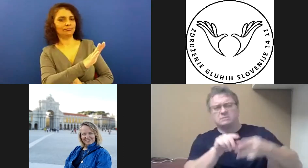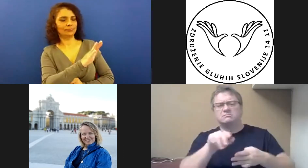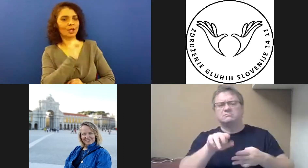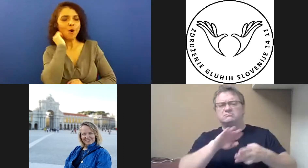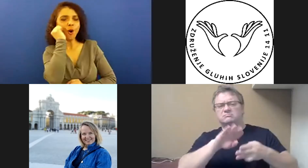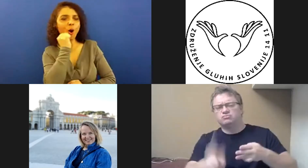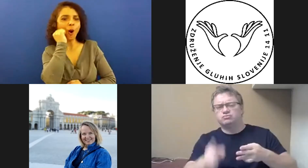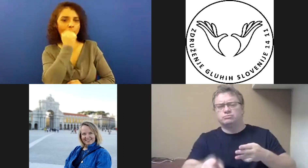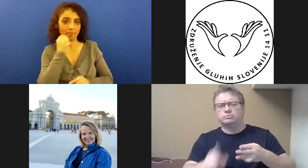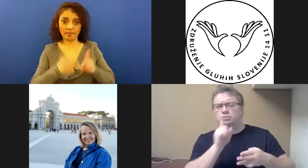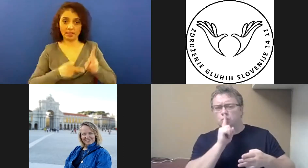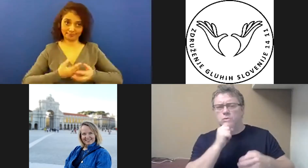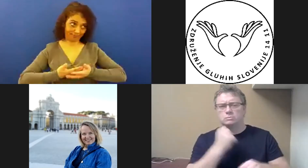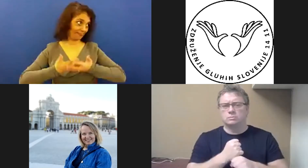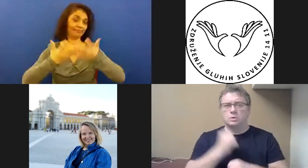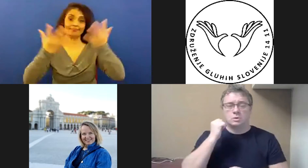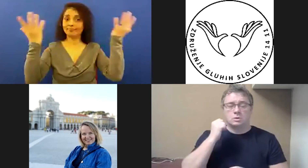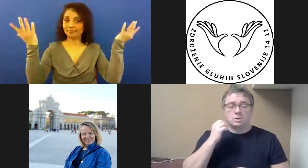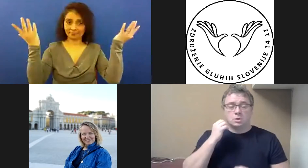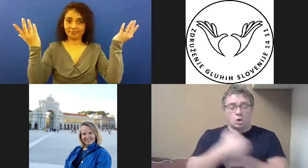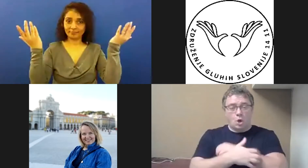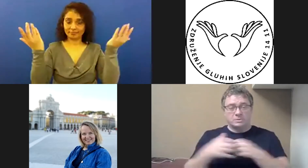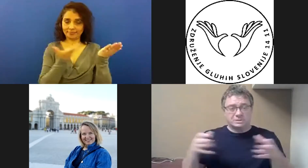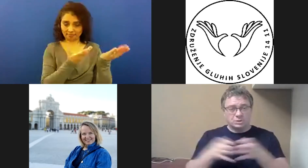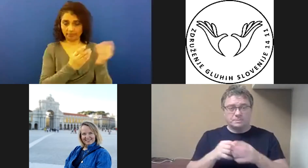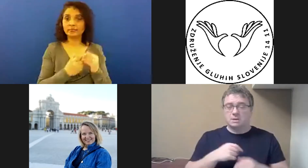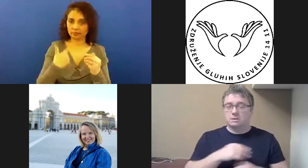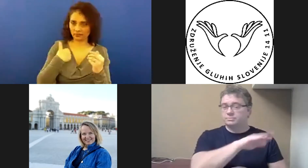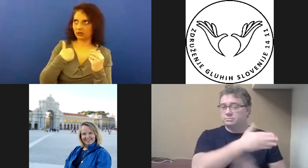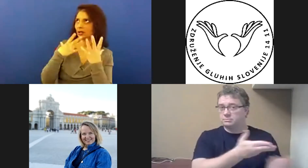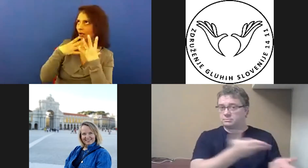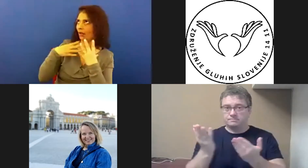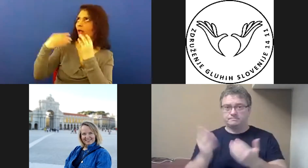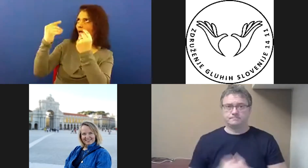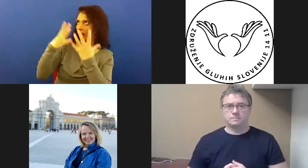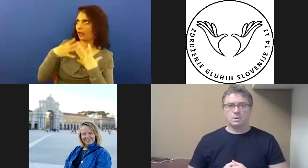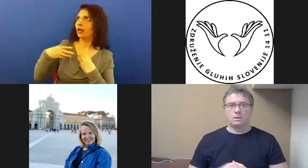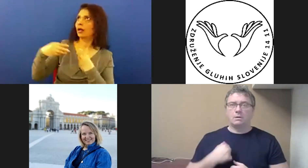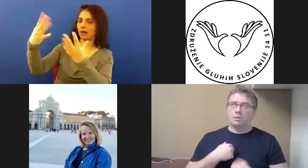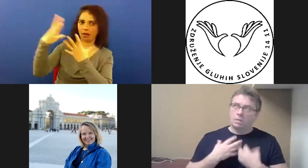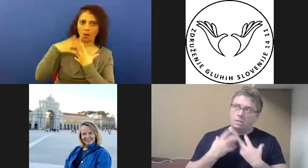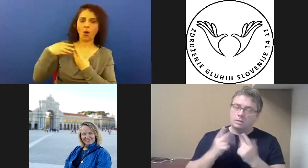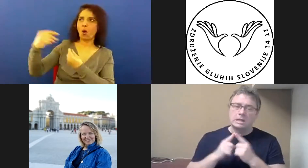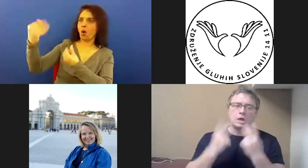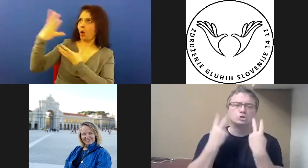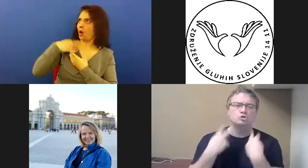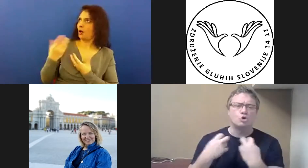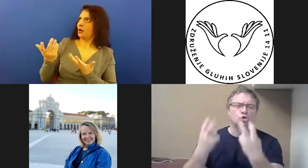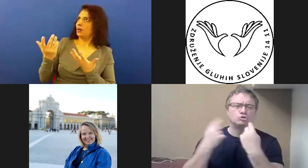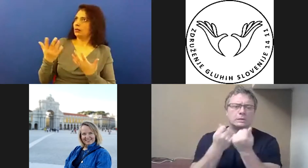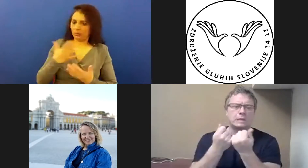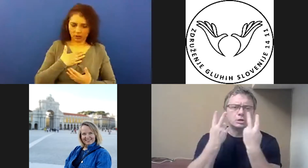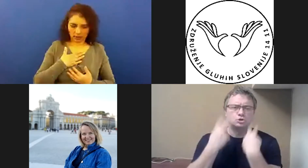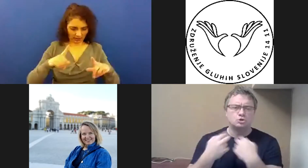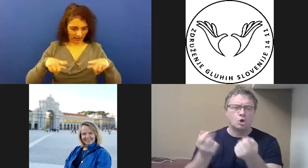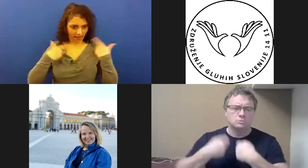I have to, you, the younger siblings, and mom, you have to support me and my family. So I saw